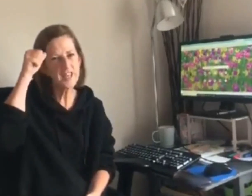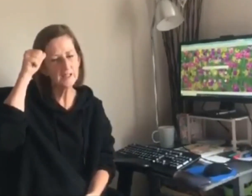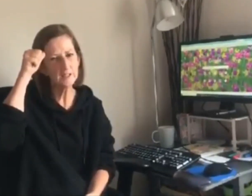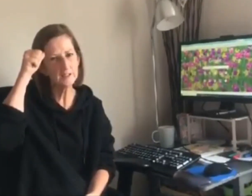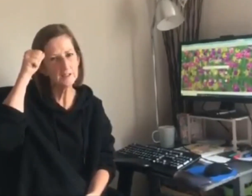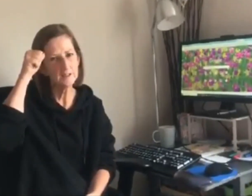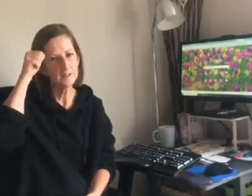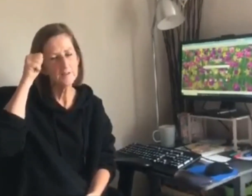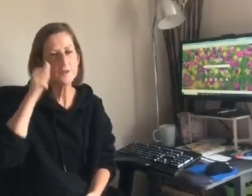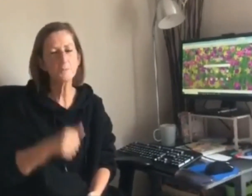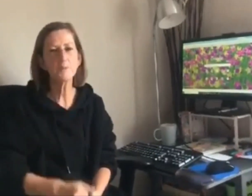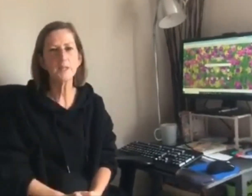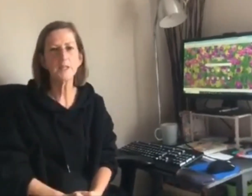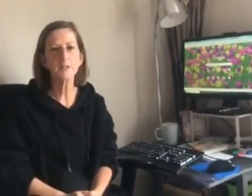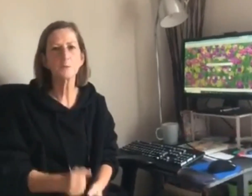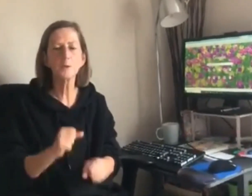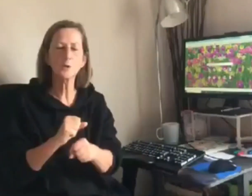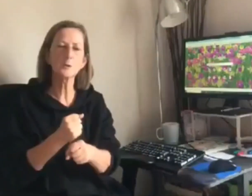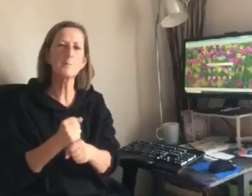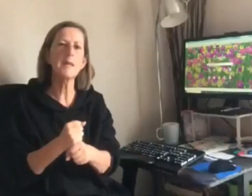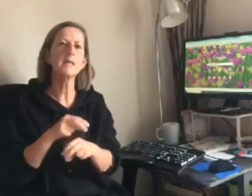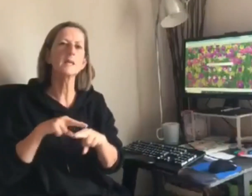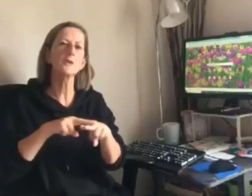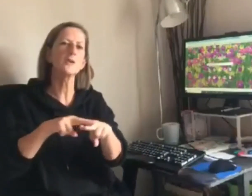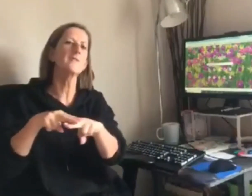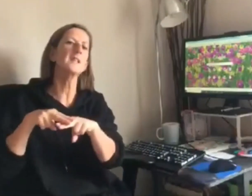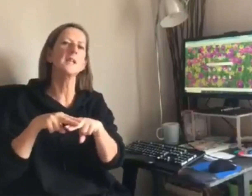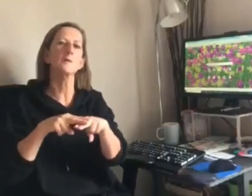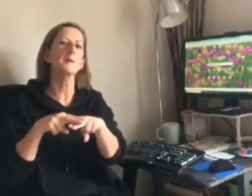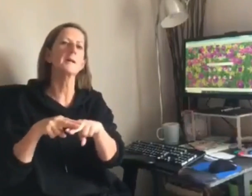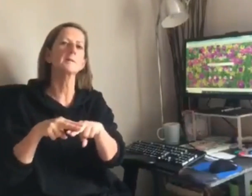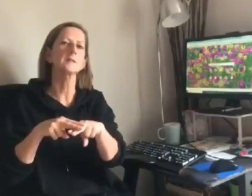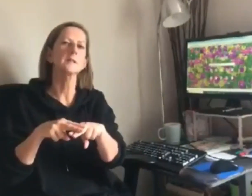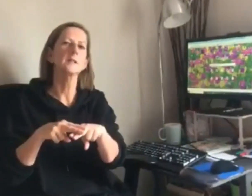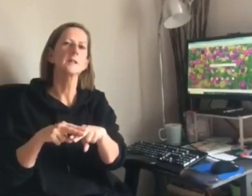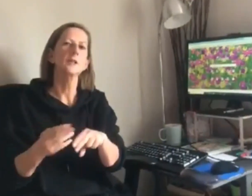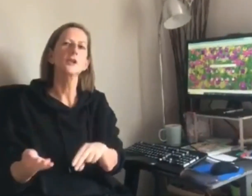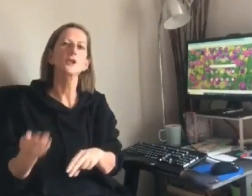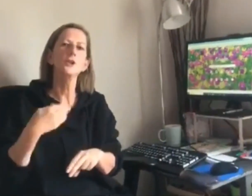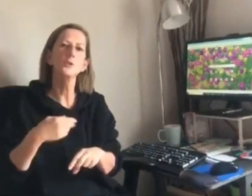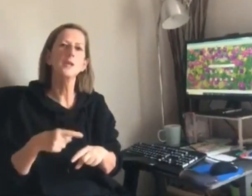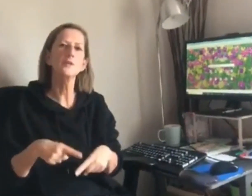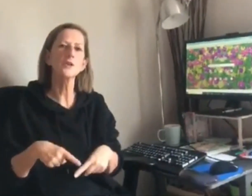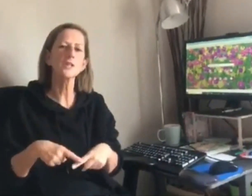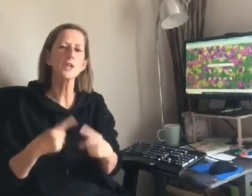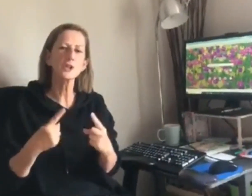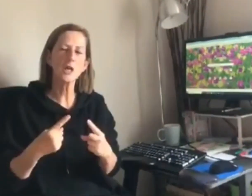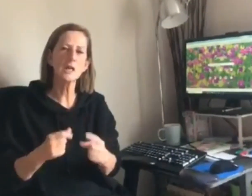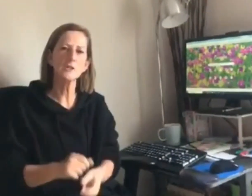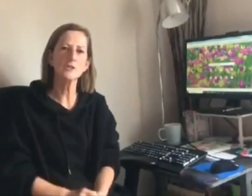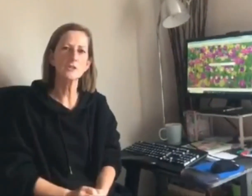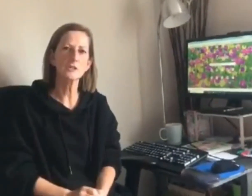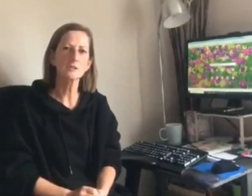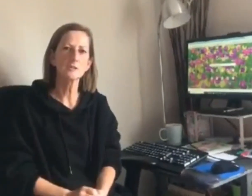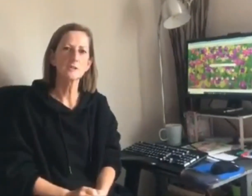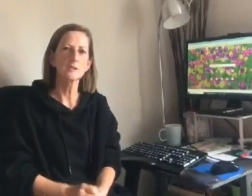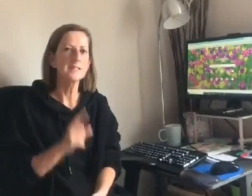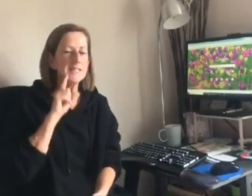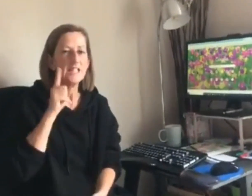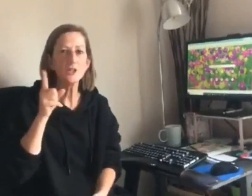think of something that we could make another video about? Can you give us a challenge? Teachers,